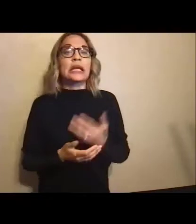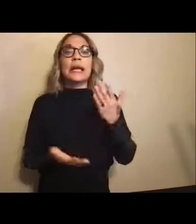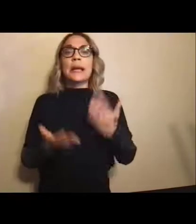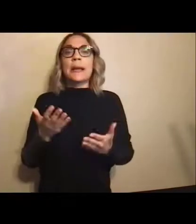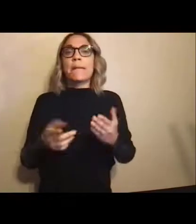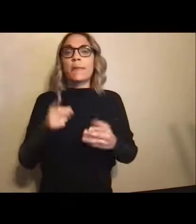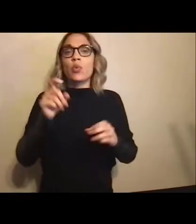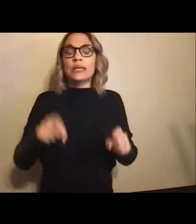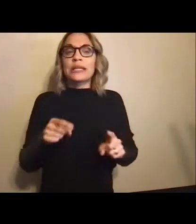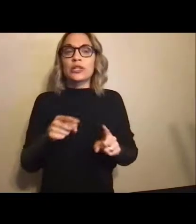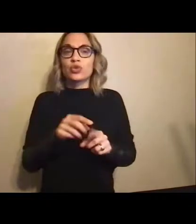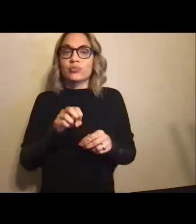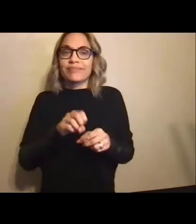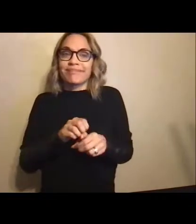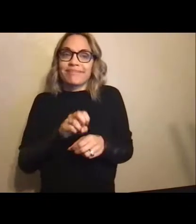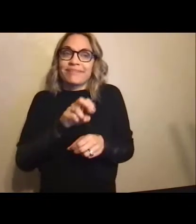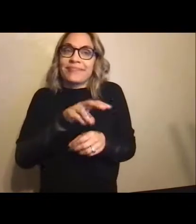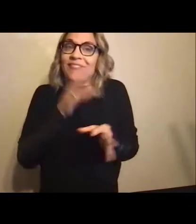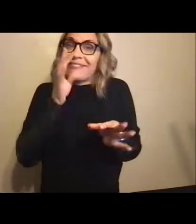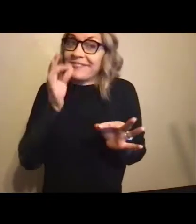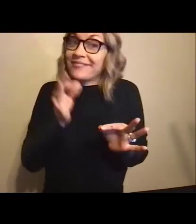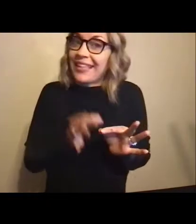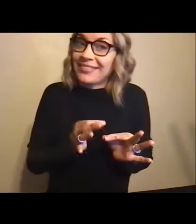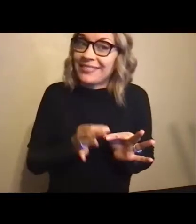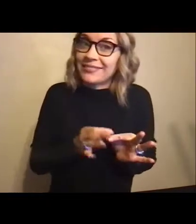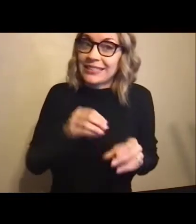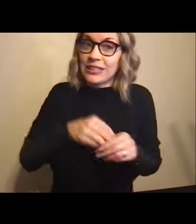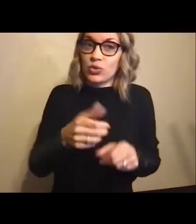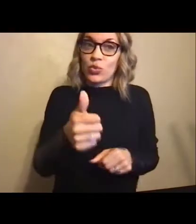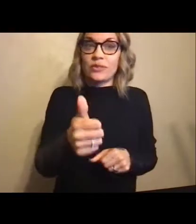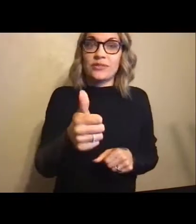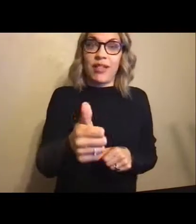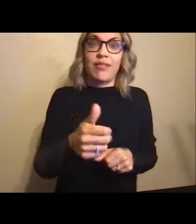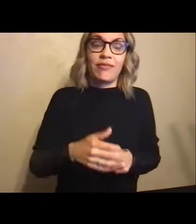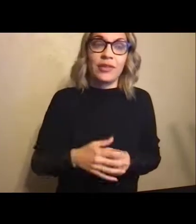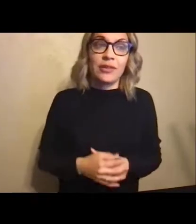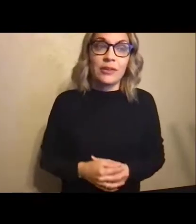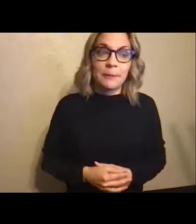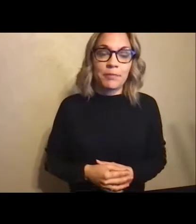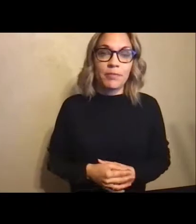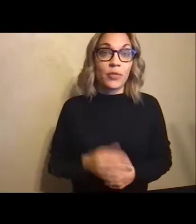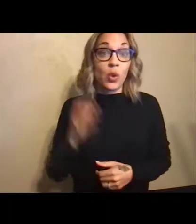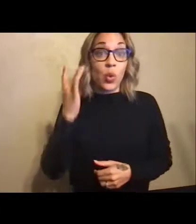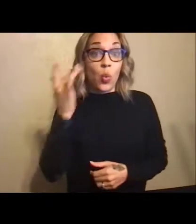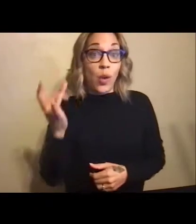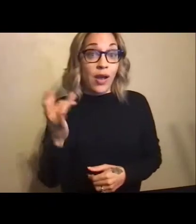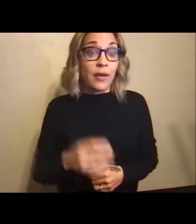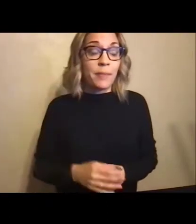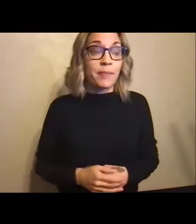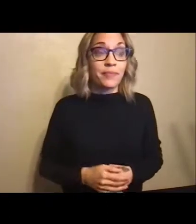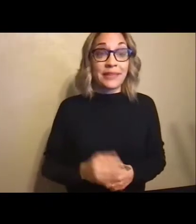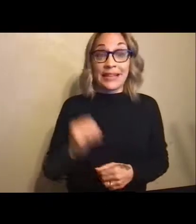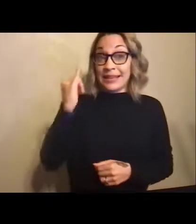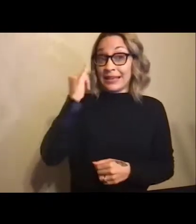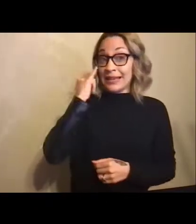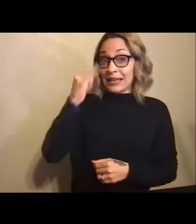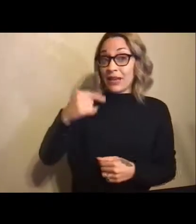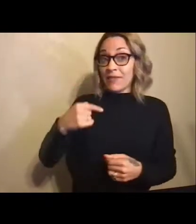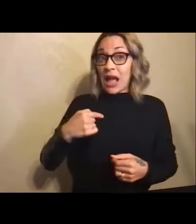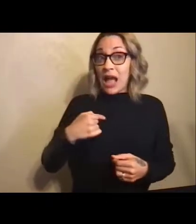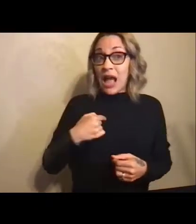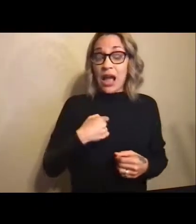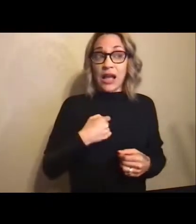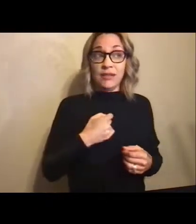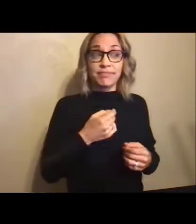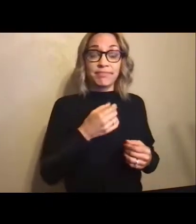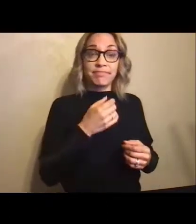But maybe that's not true if you took a closer look at the numbers. And so you definitely have to have faith in yourself, and you have to know what you're working